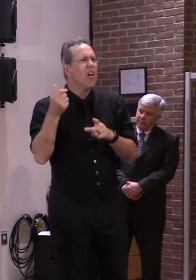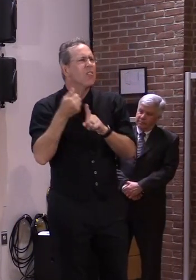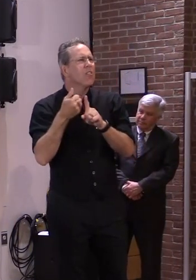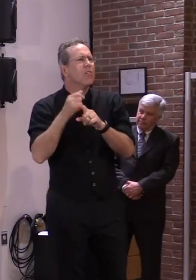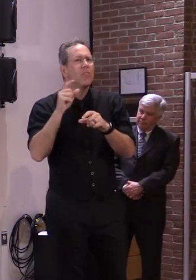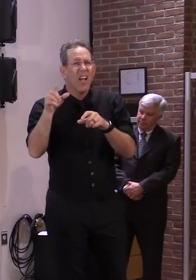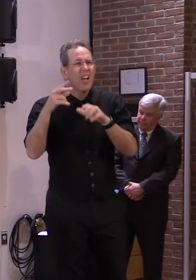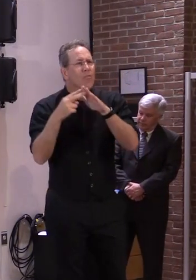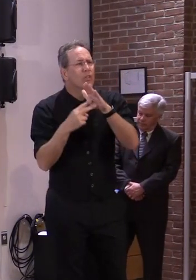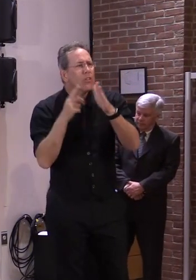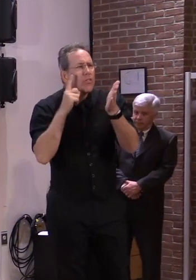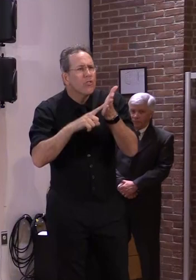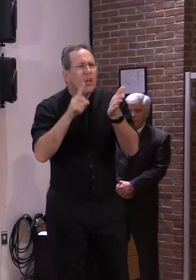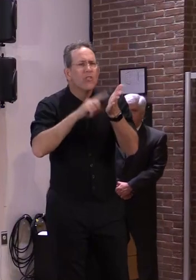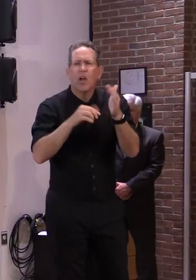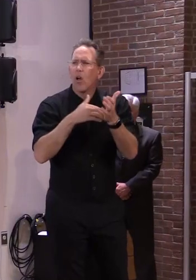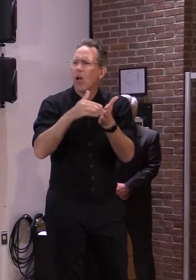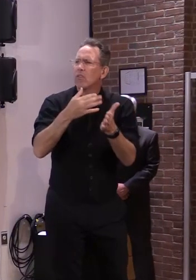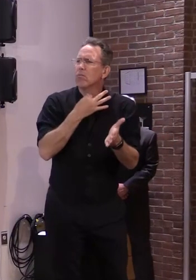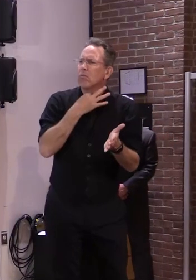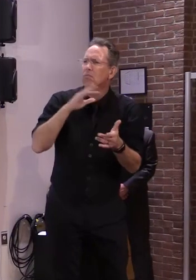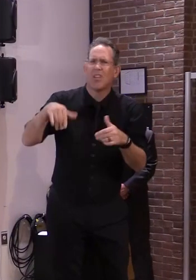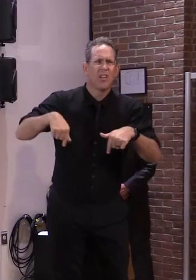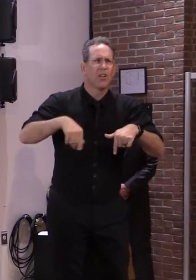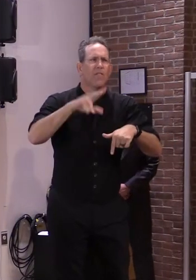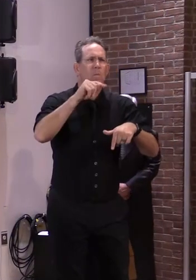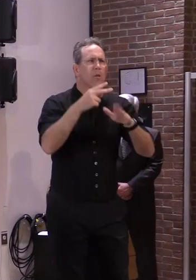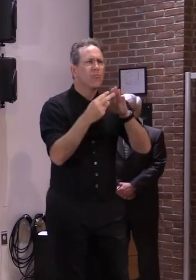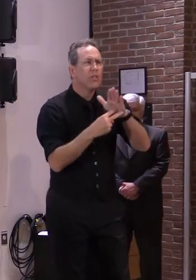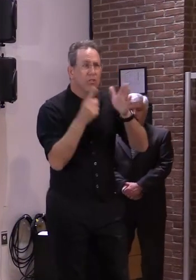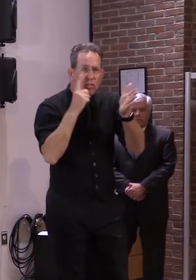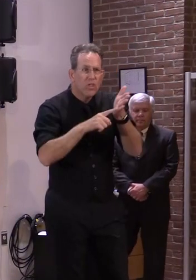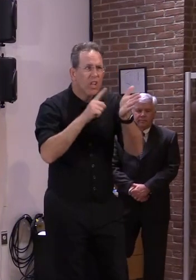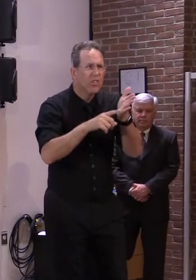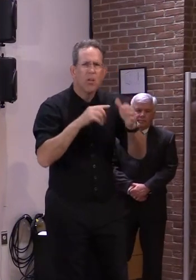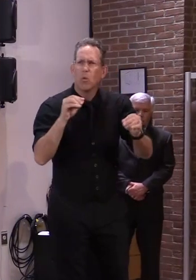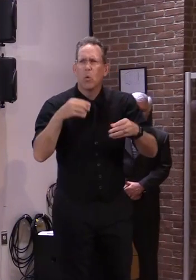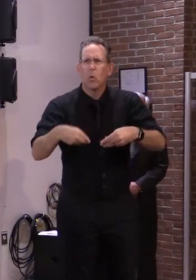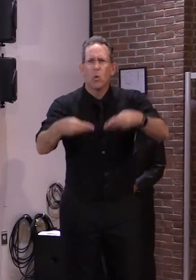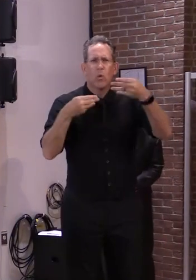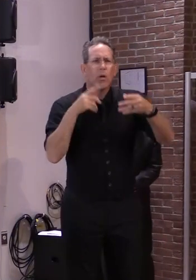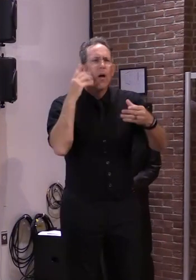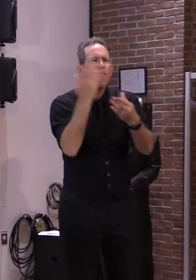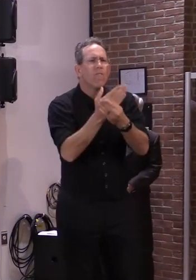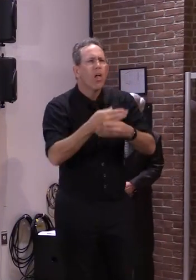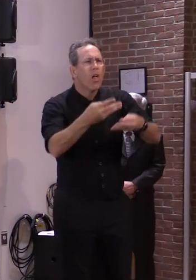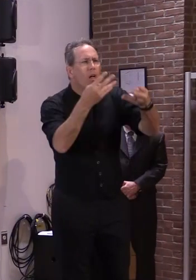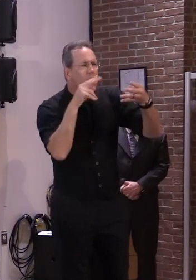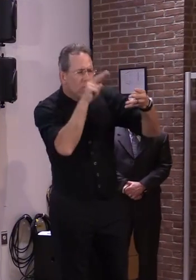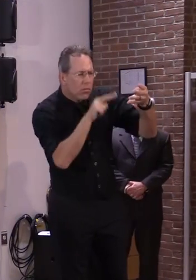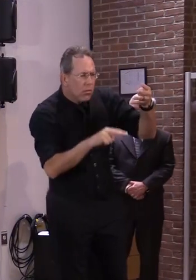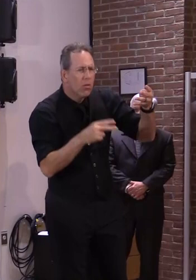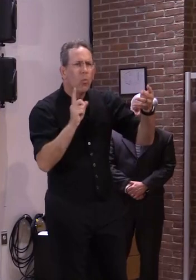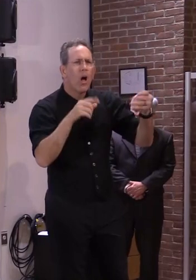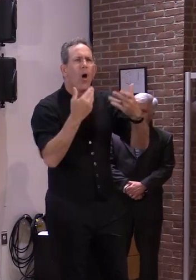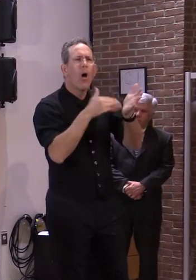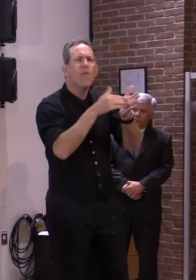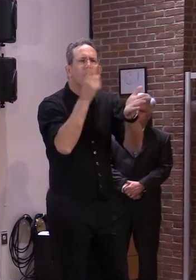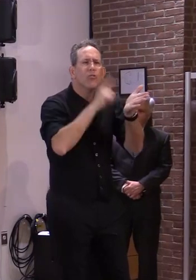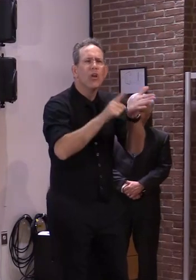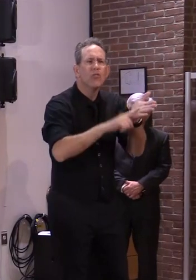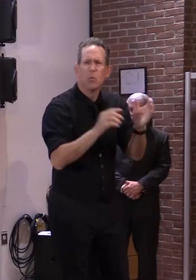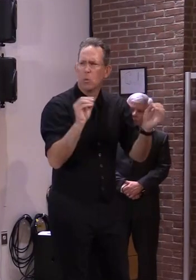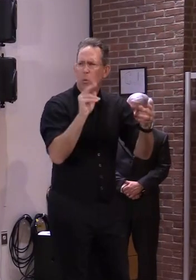sense, given this focus on infrastructure, that Vermont may do more inspections? You know,